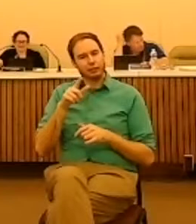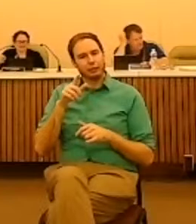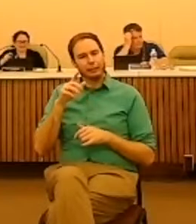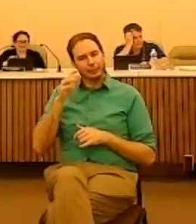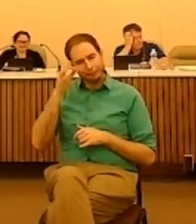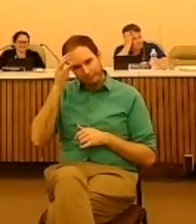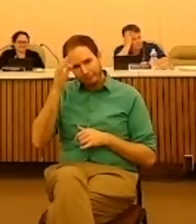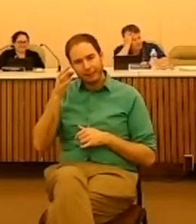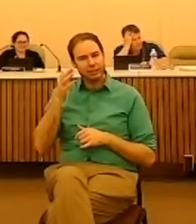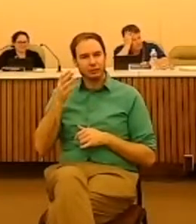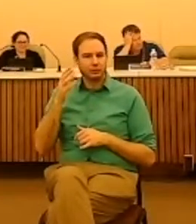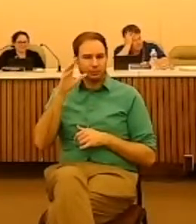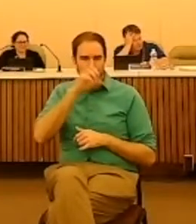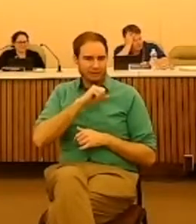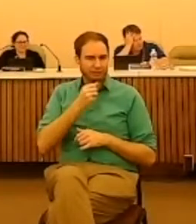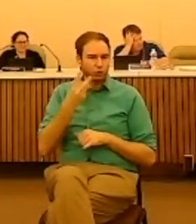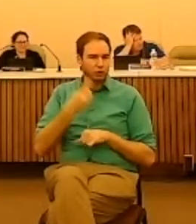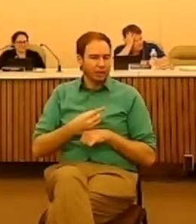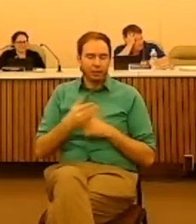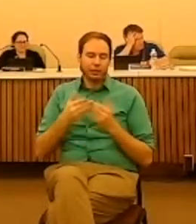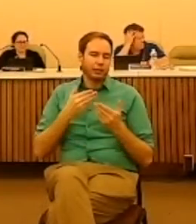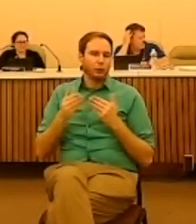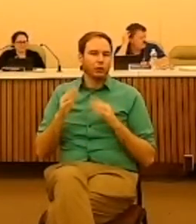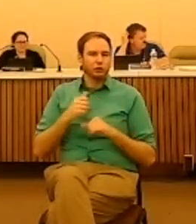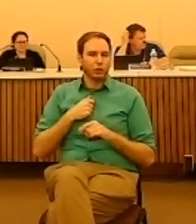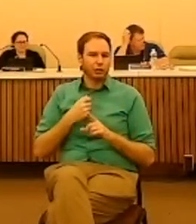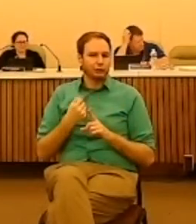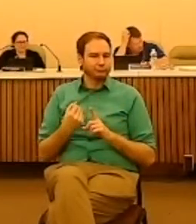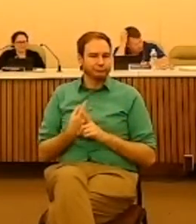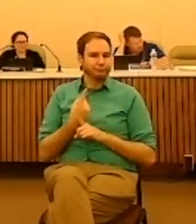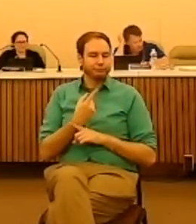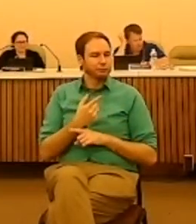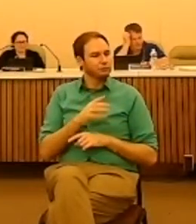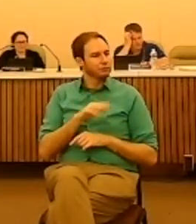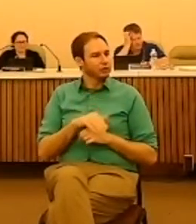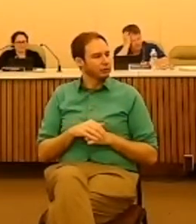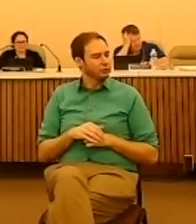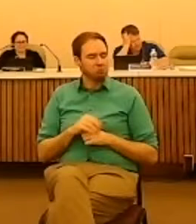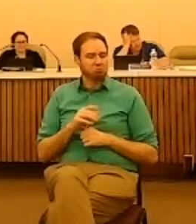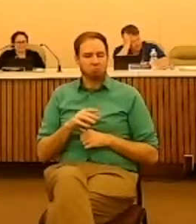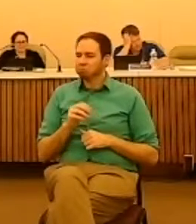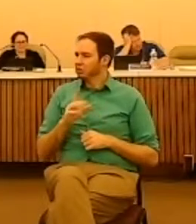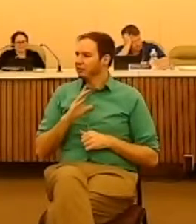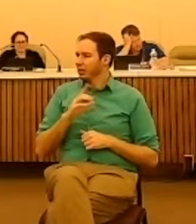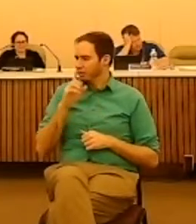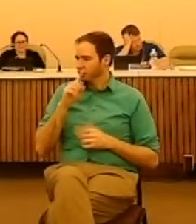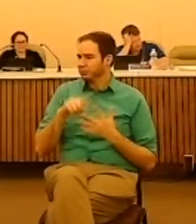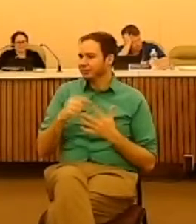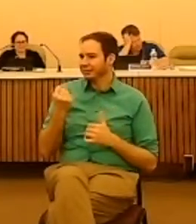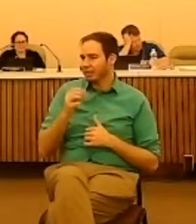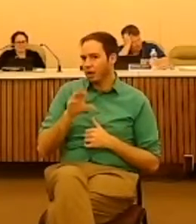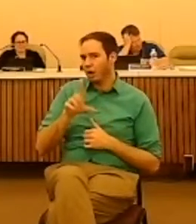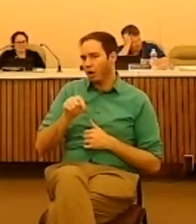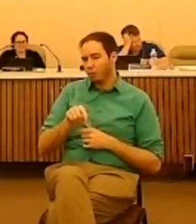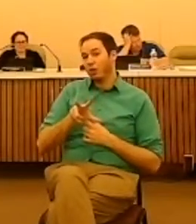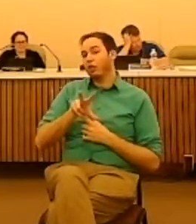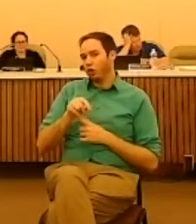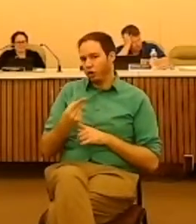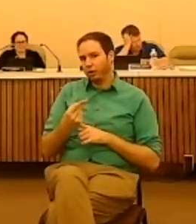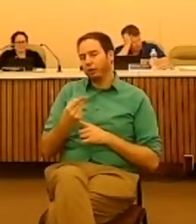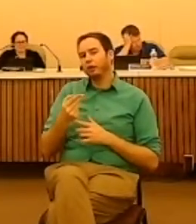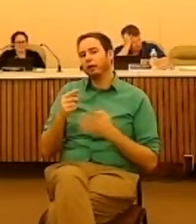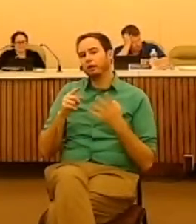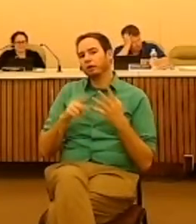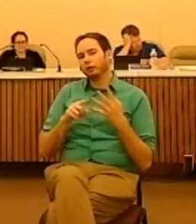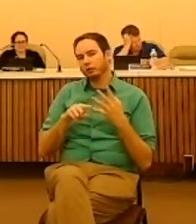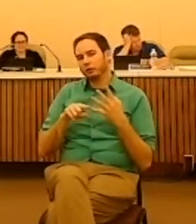by, a couple days. Anyway, sorry, Mike, didn't mean to derail Okay. your talk. Saturday, October 30th, there's going to be a blood